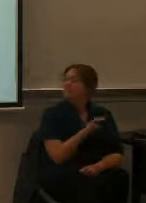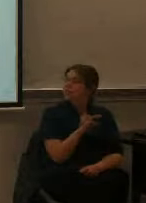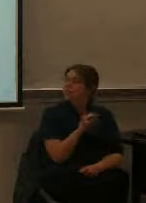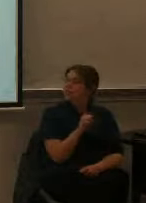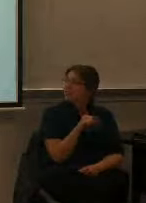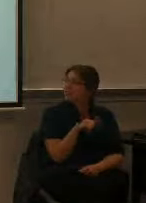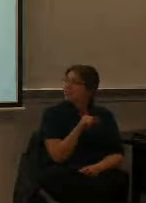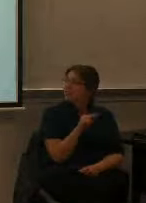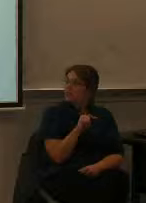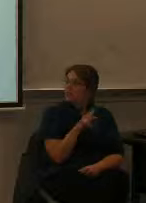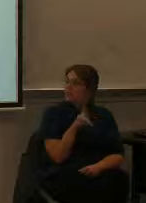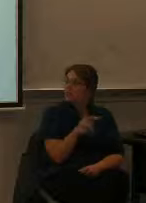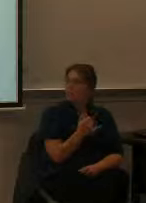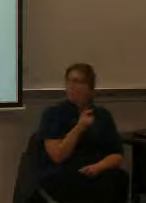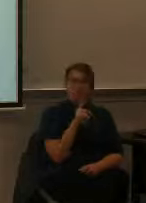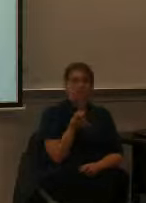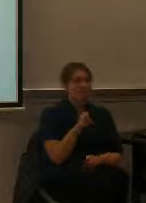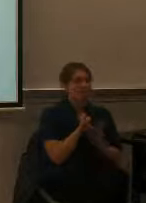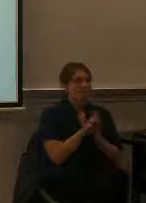Syntropy is another example.